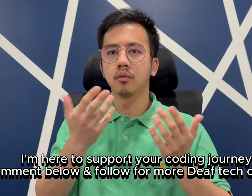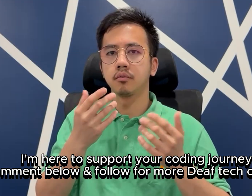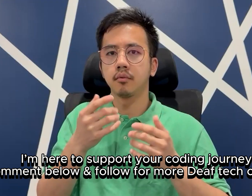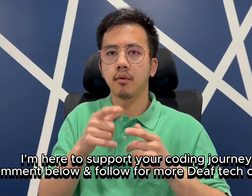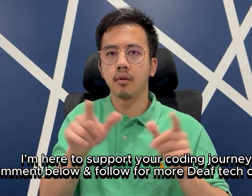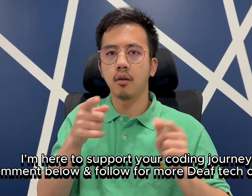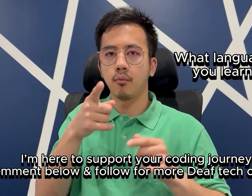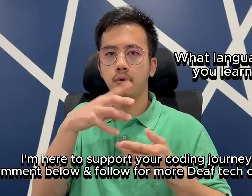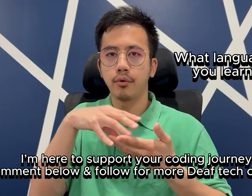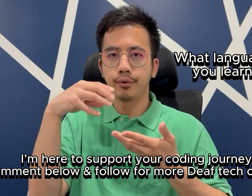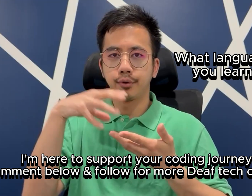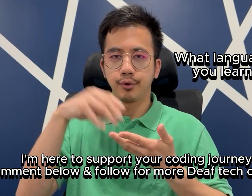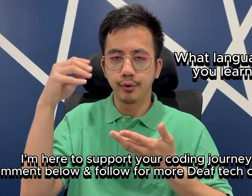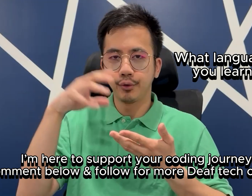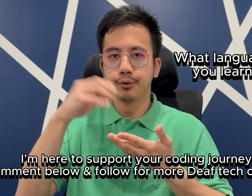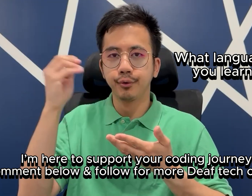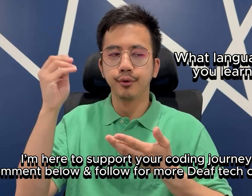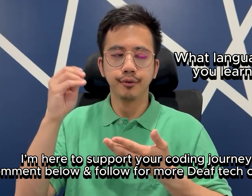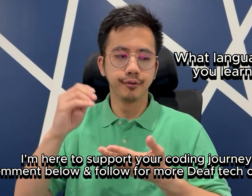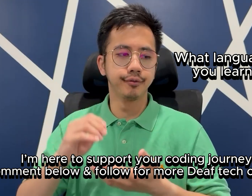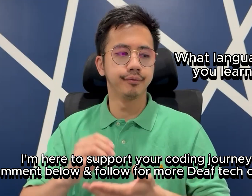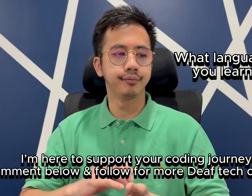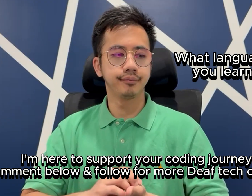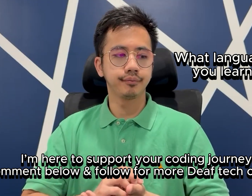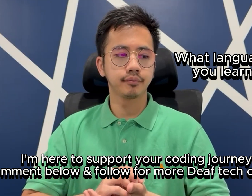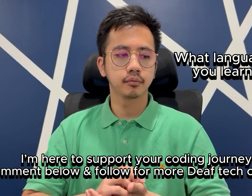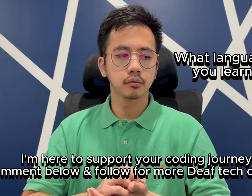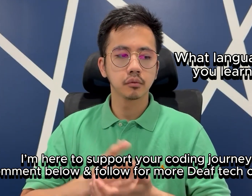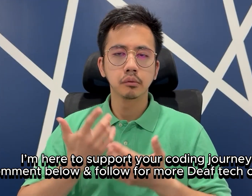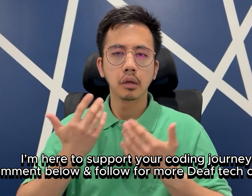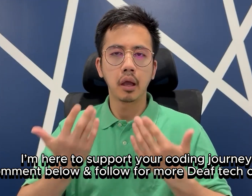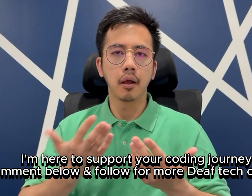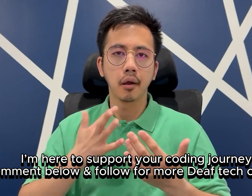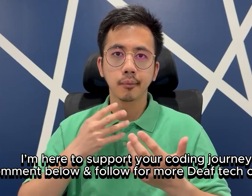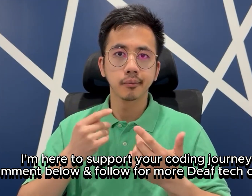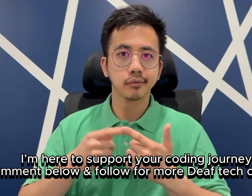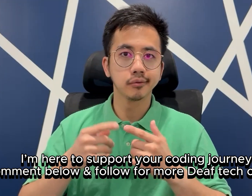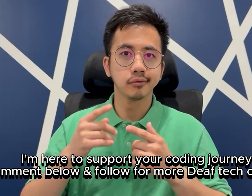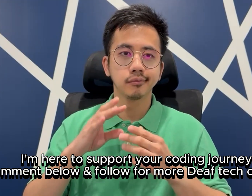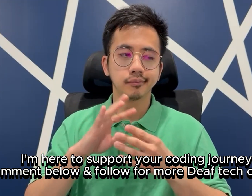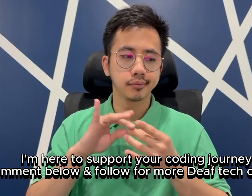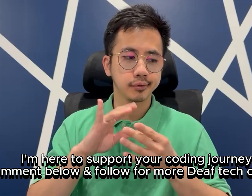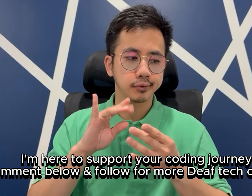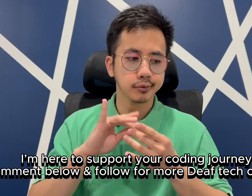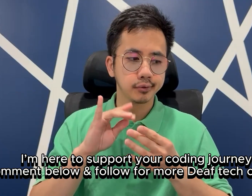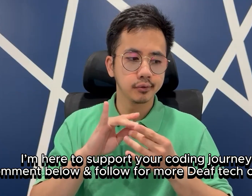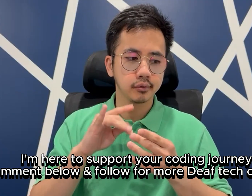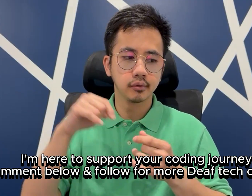I'm here to support your coding journey. Comment below and follow for more deaf tech content.